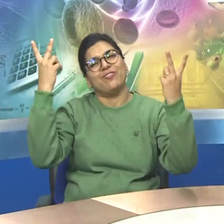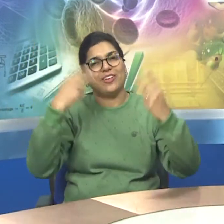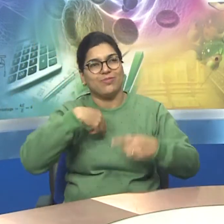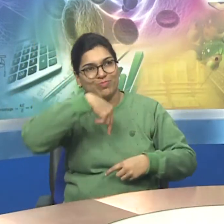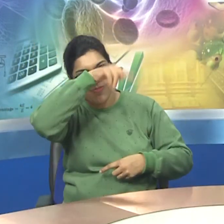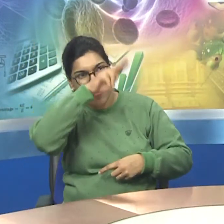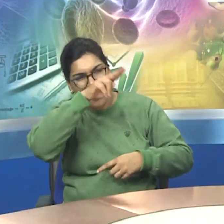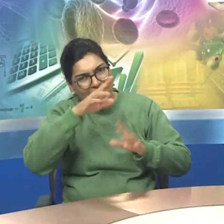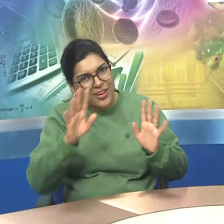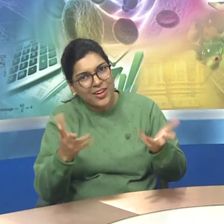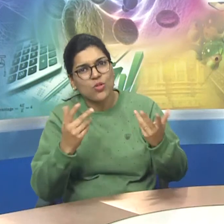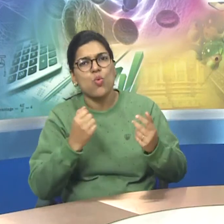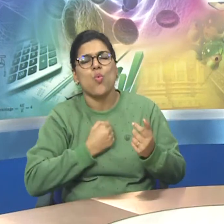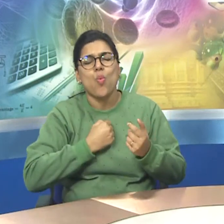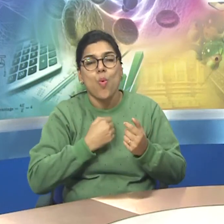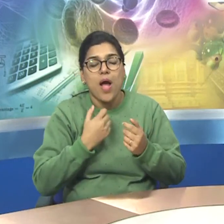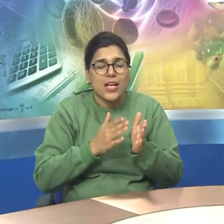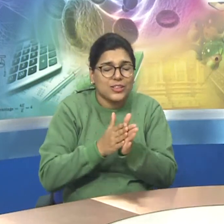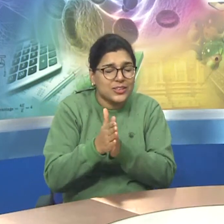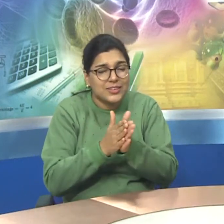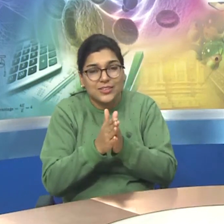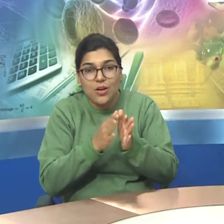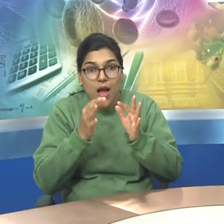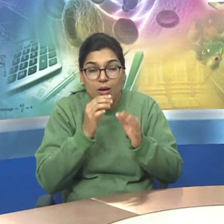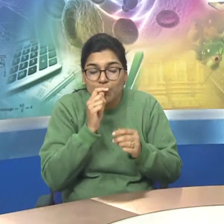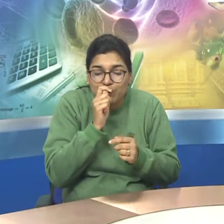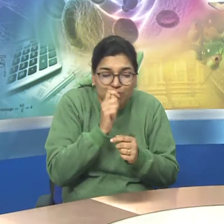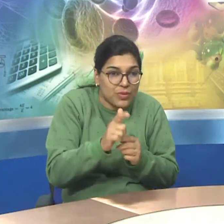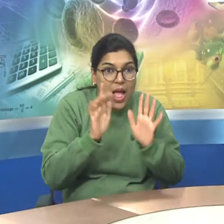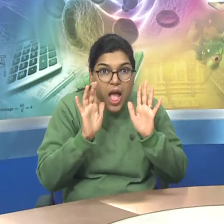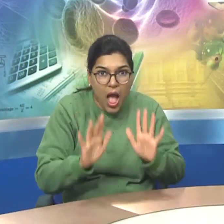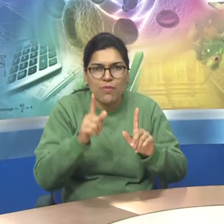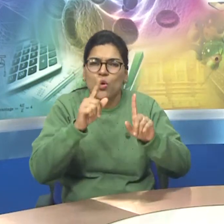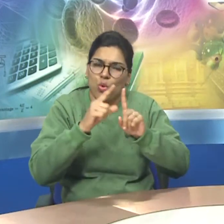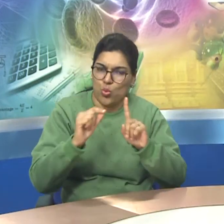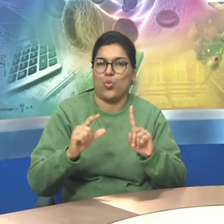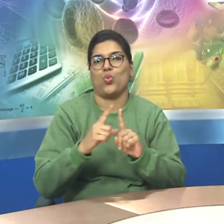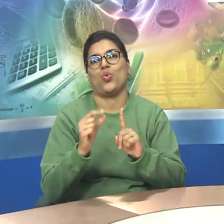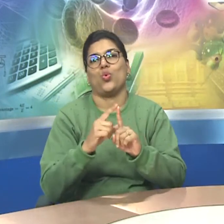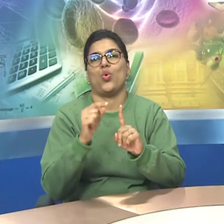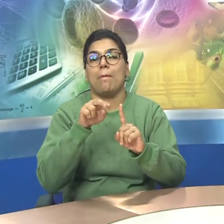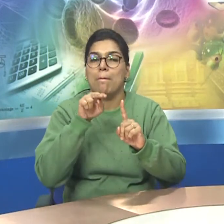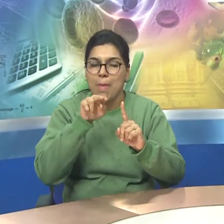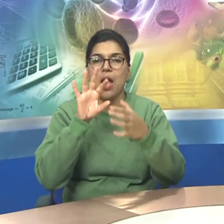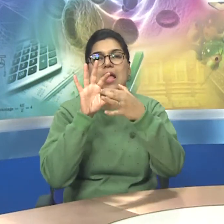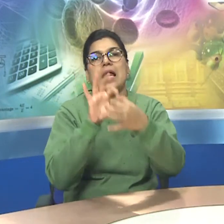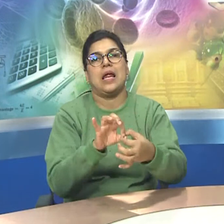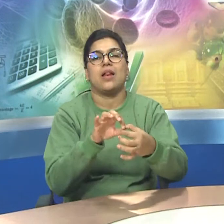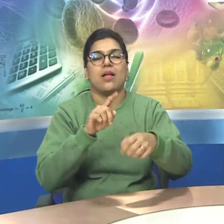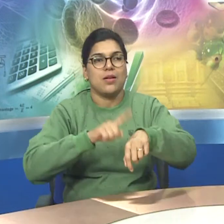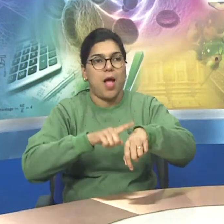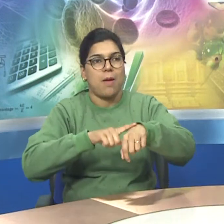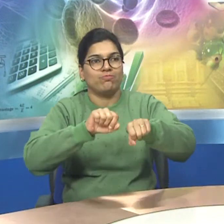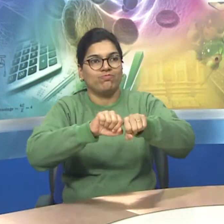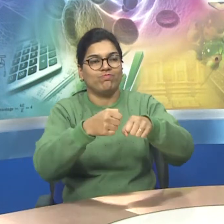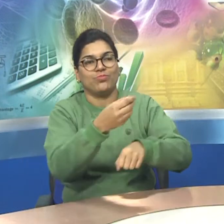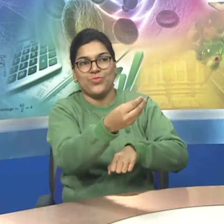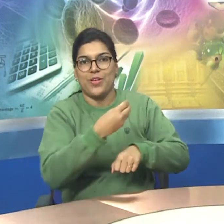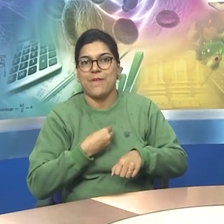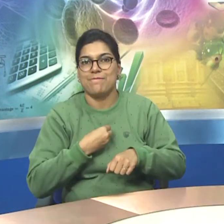They can paint anything out of their imagination. So there are different types of work which people